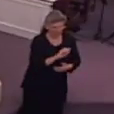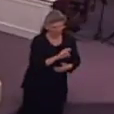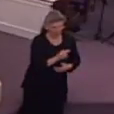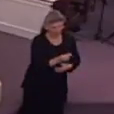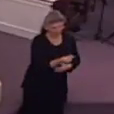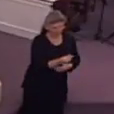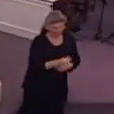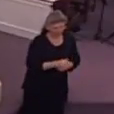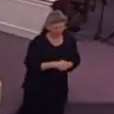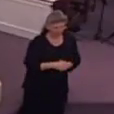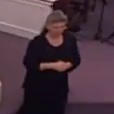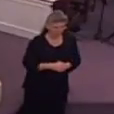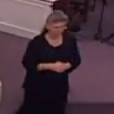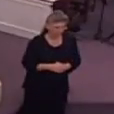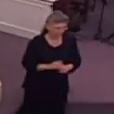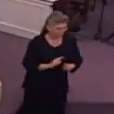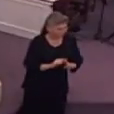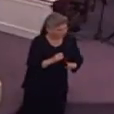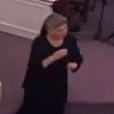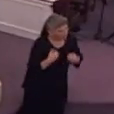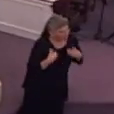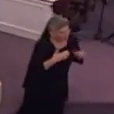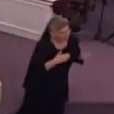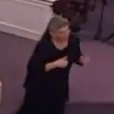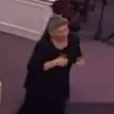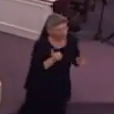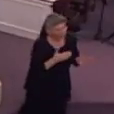But God had other plans.